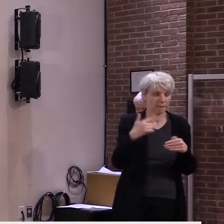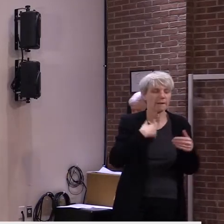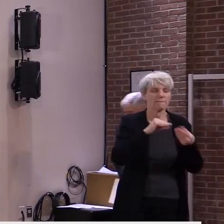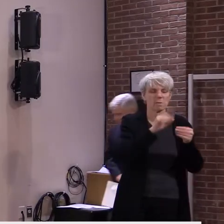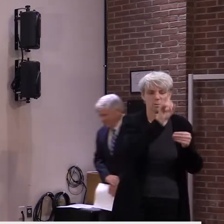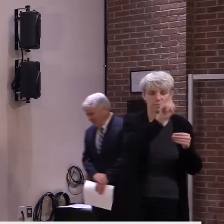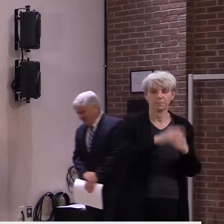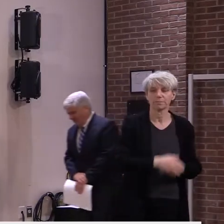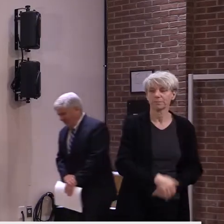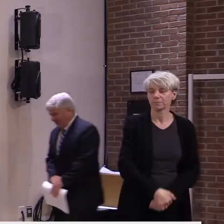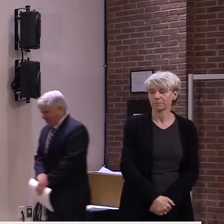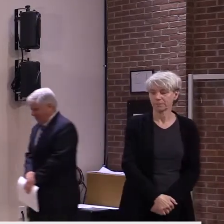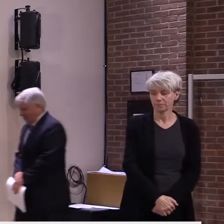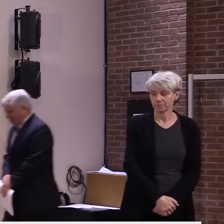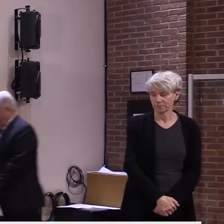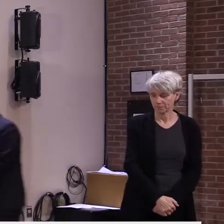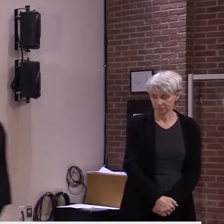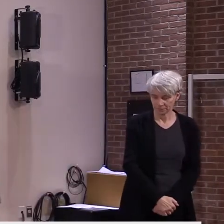second.